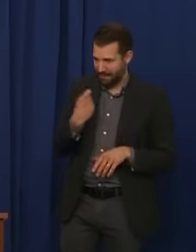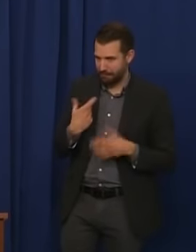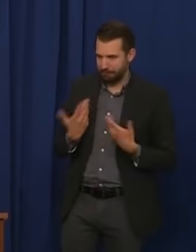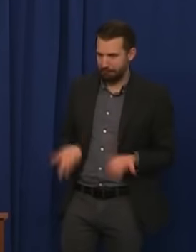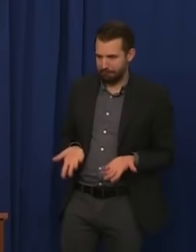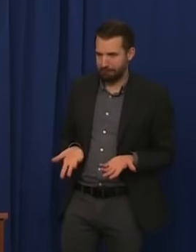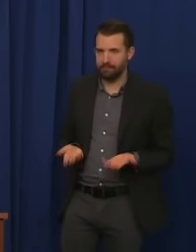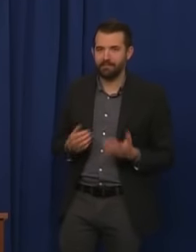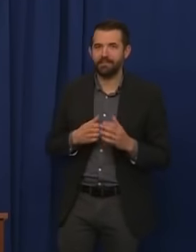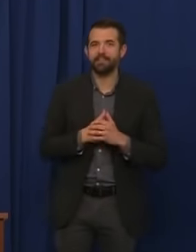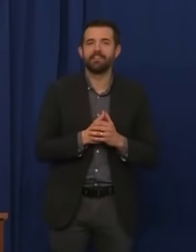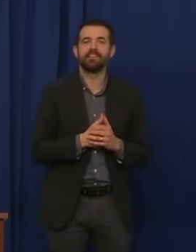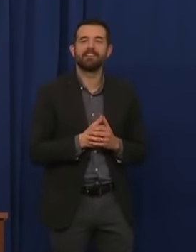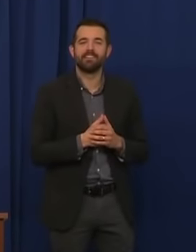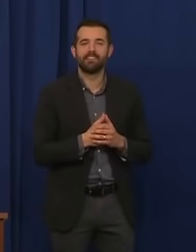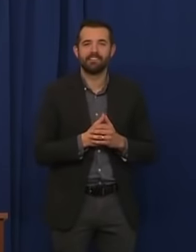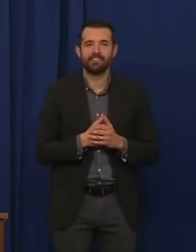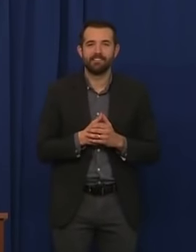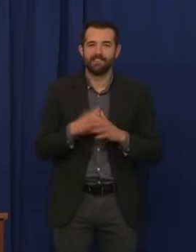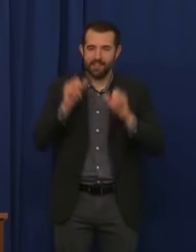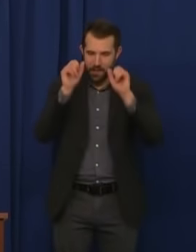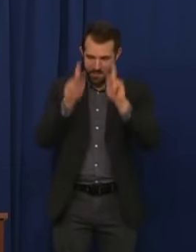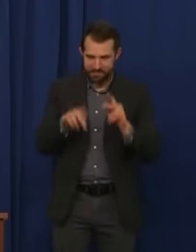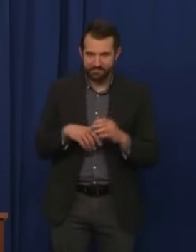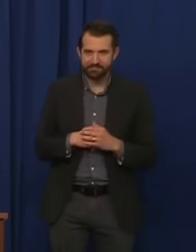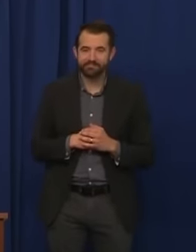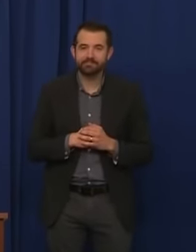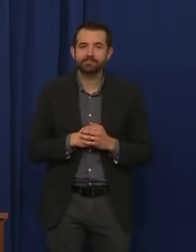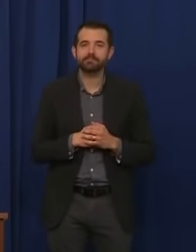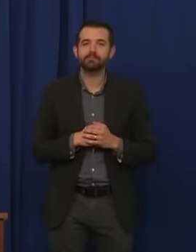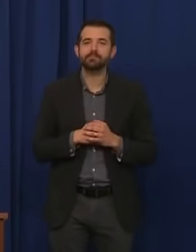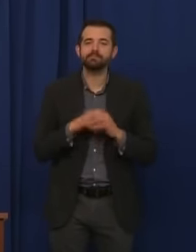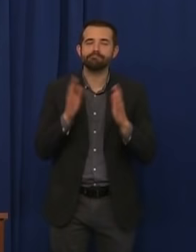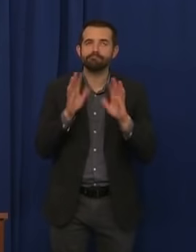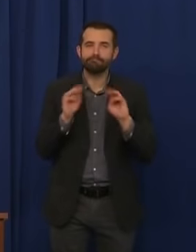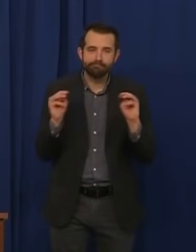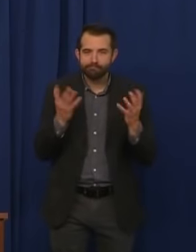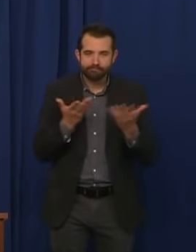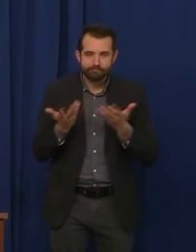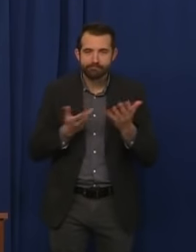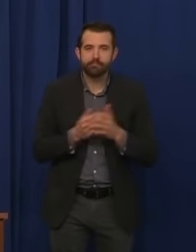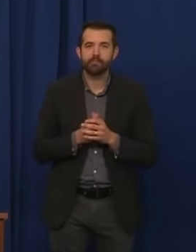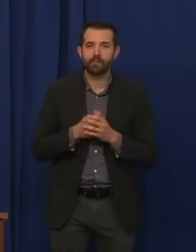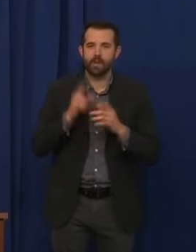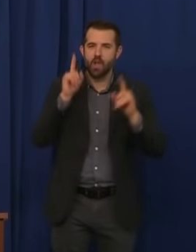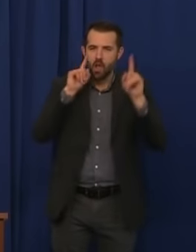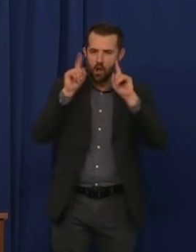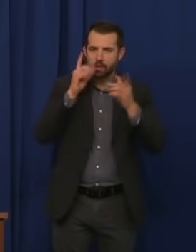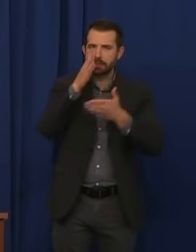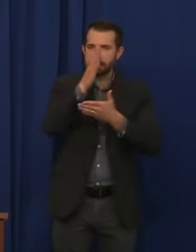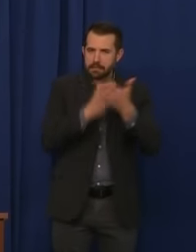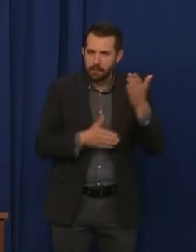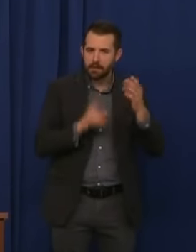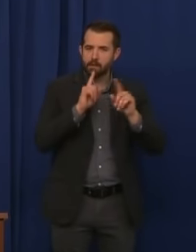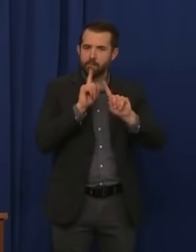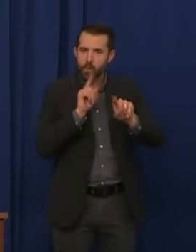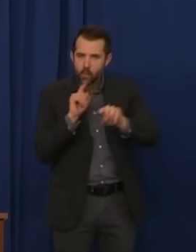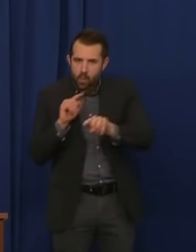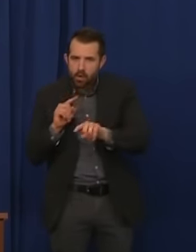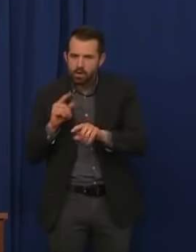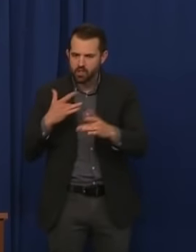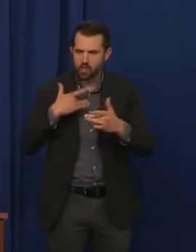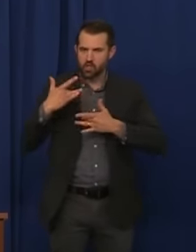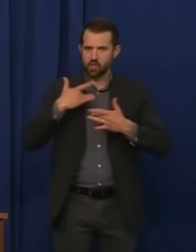Sorry, Pat. Believe me, it gets better. So we've heard some reports that there are concerns that the virus can end up